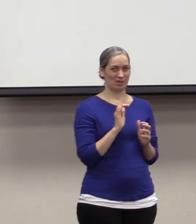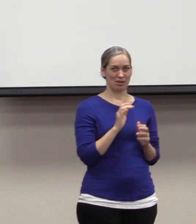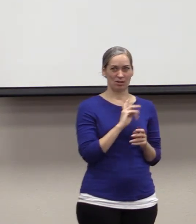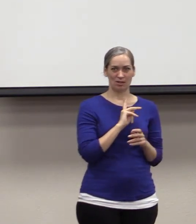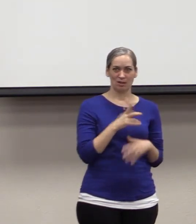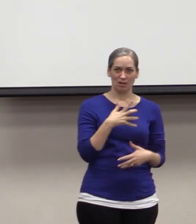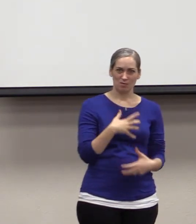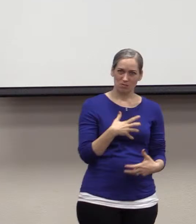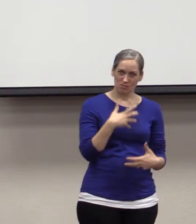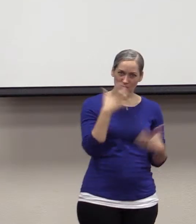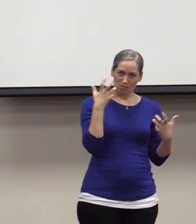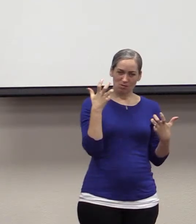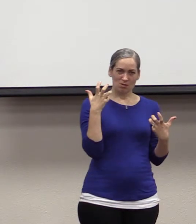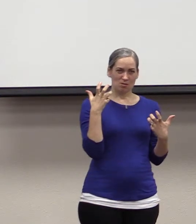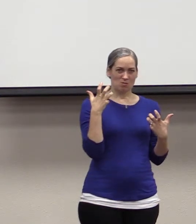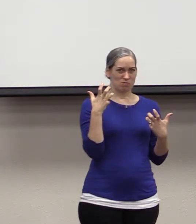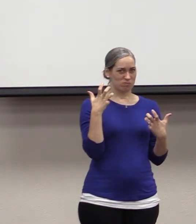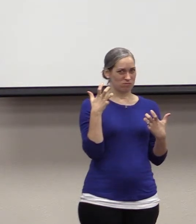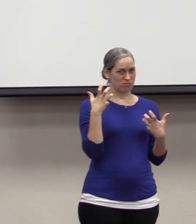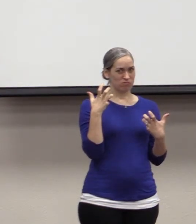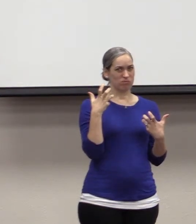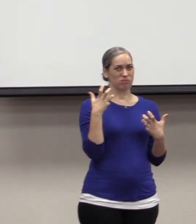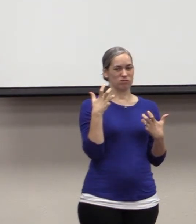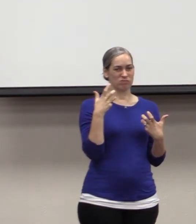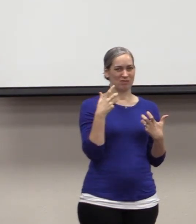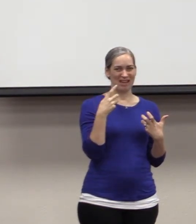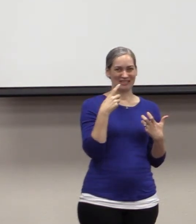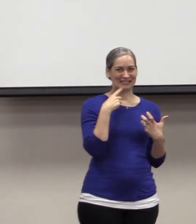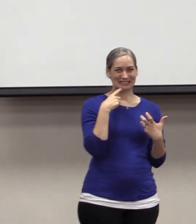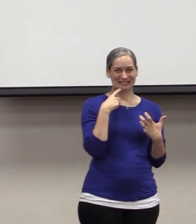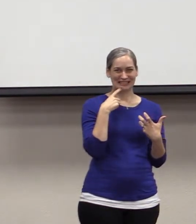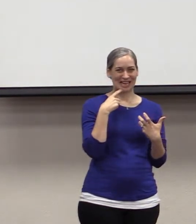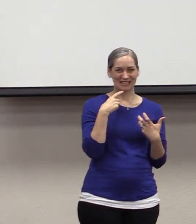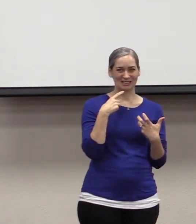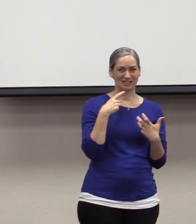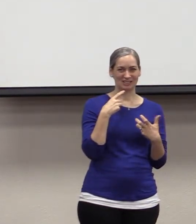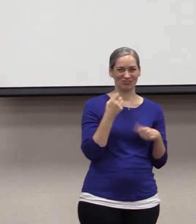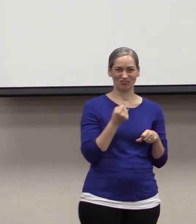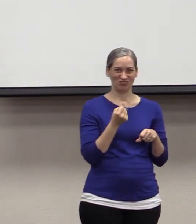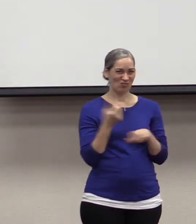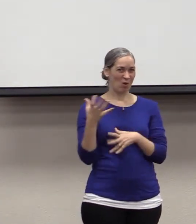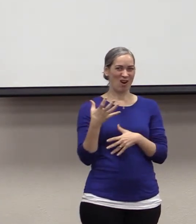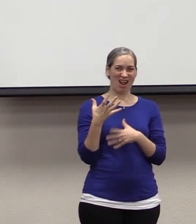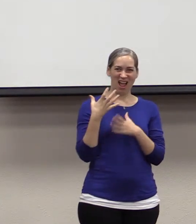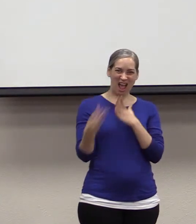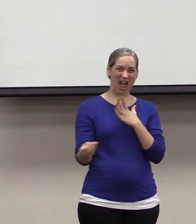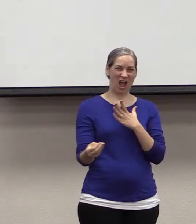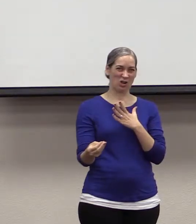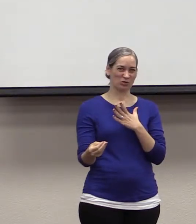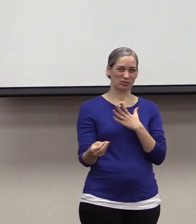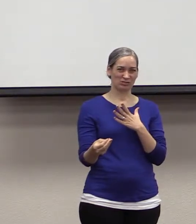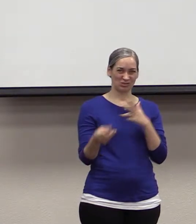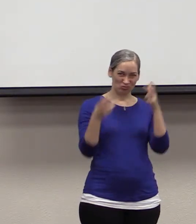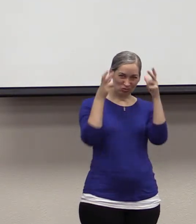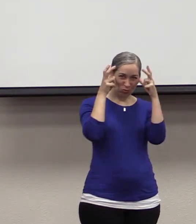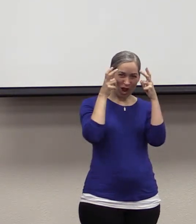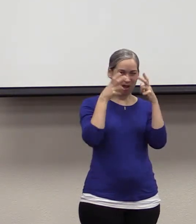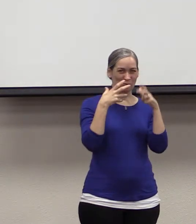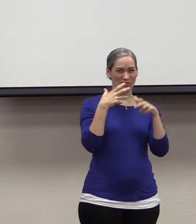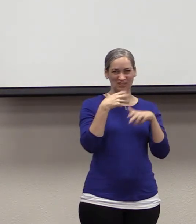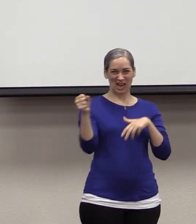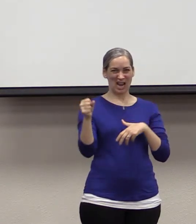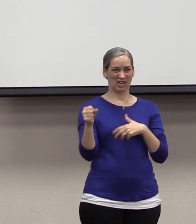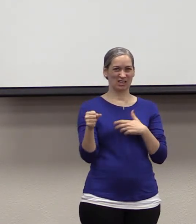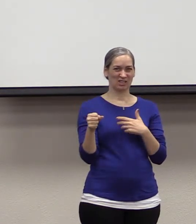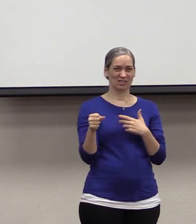enrages the king. And so he has her dethroned as queen, thrown out, and has a decree made that no one can just come and see the king